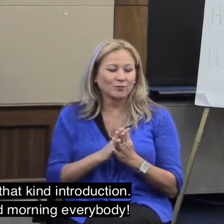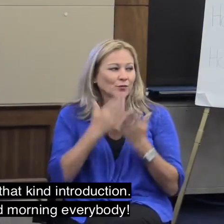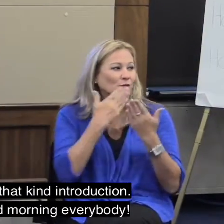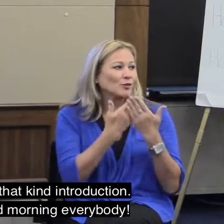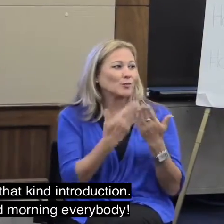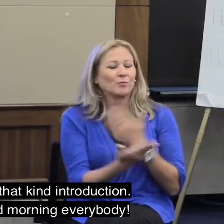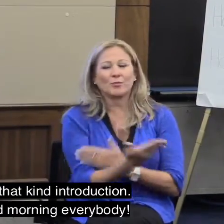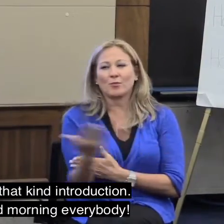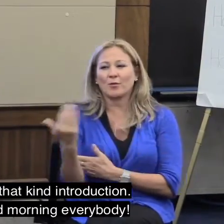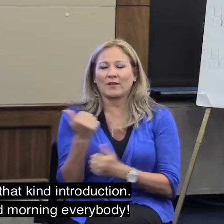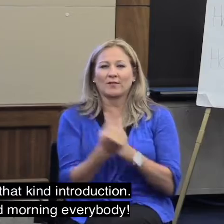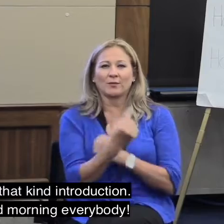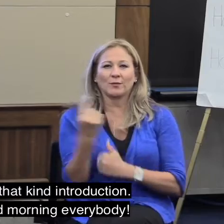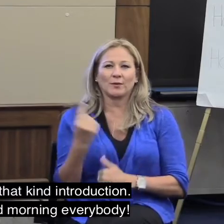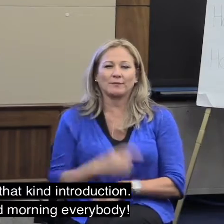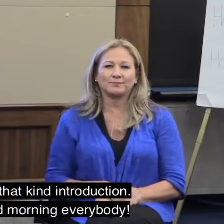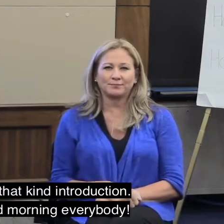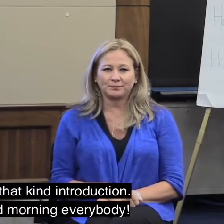morning, everybody.